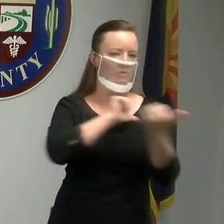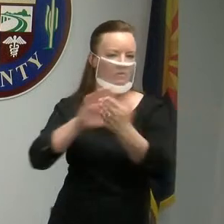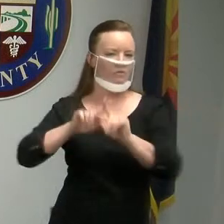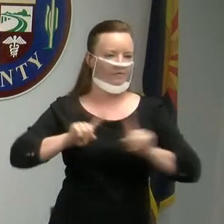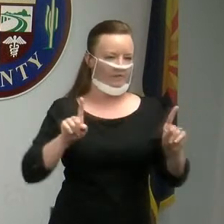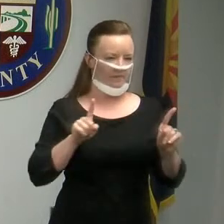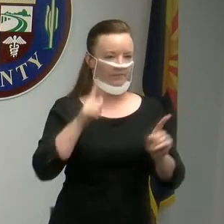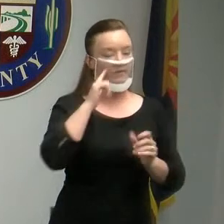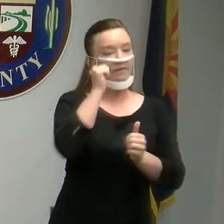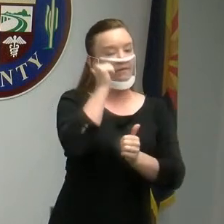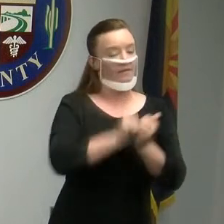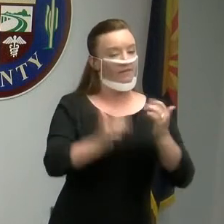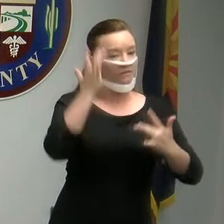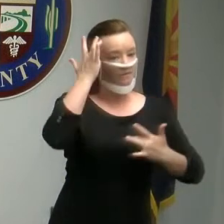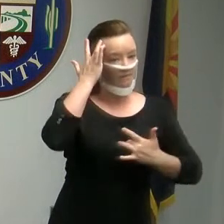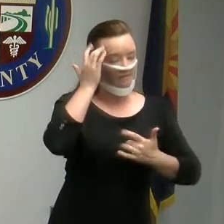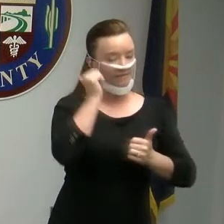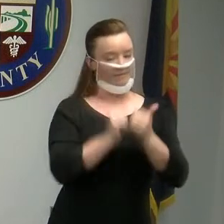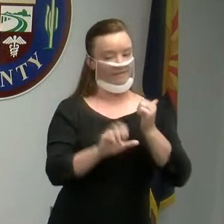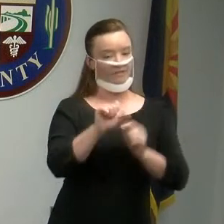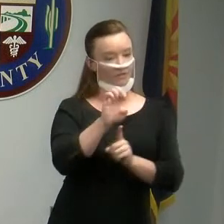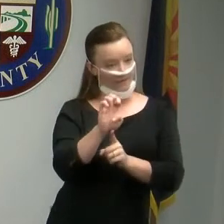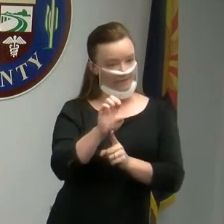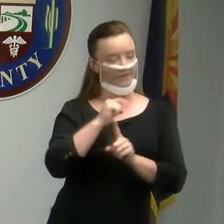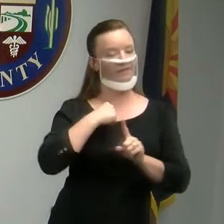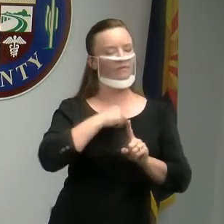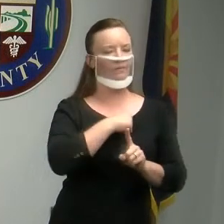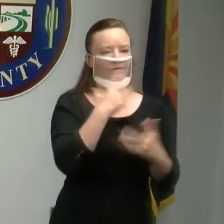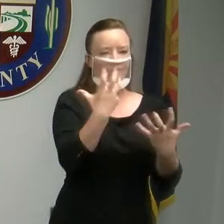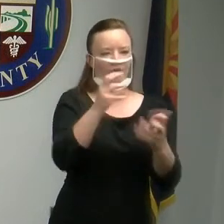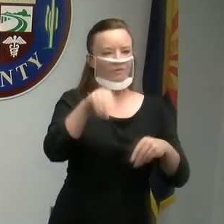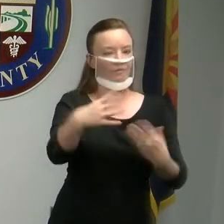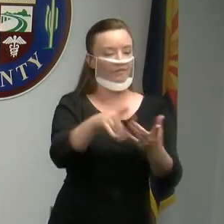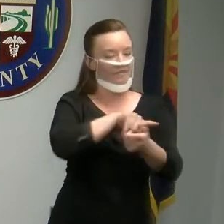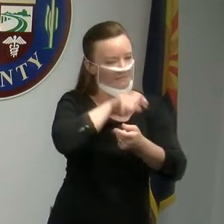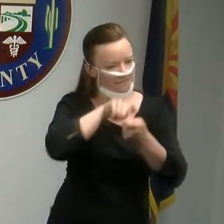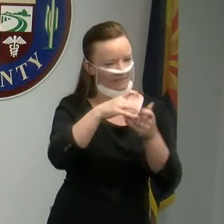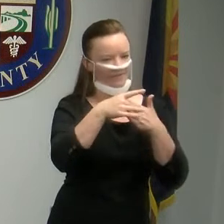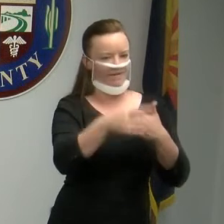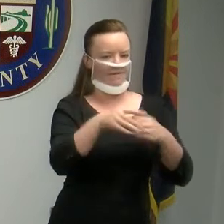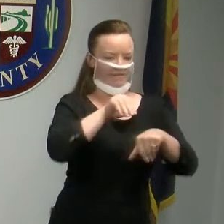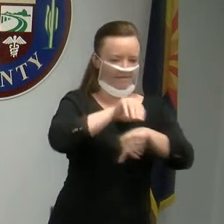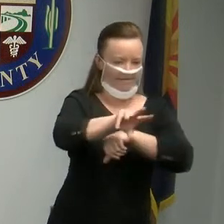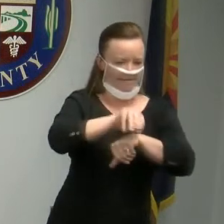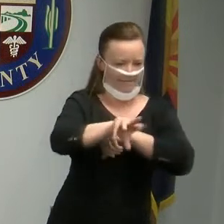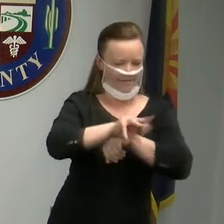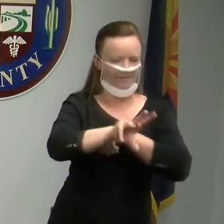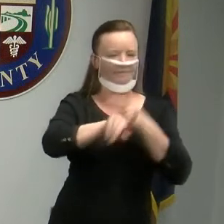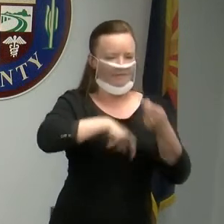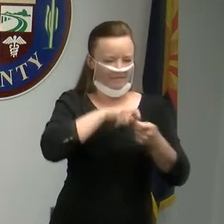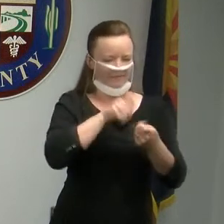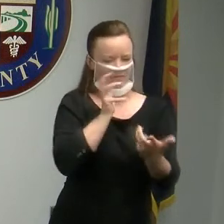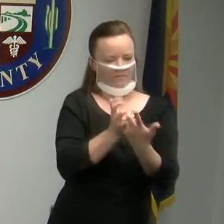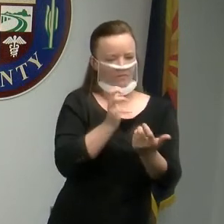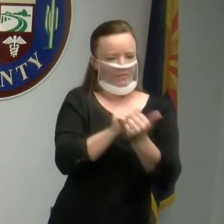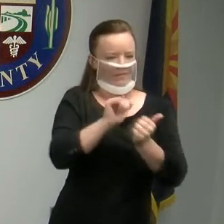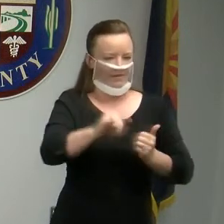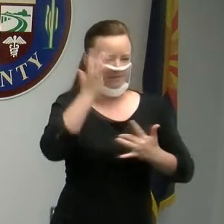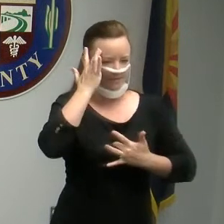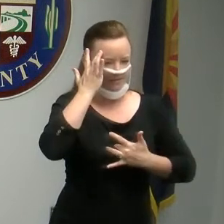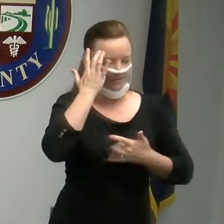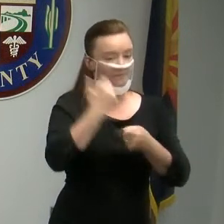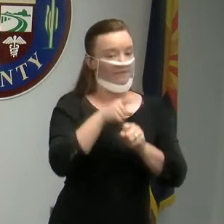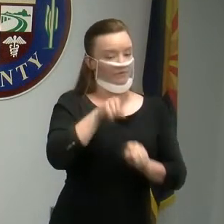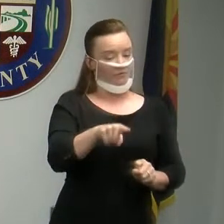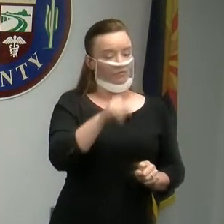goal is to provide specific guidance based on the situation and disease to make sure the person is aware of their diagnosis, does not spread it